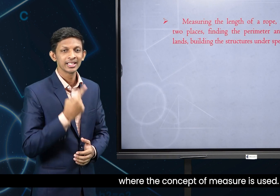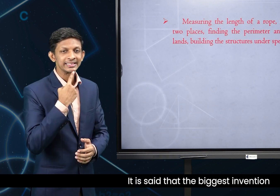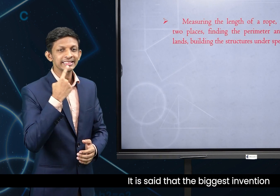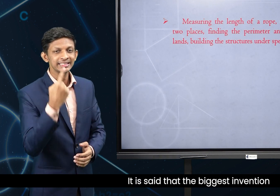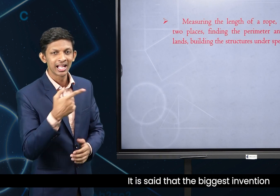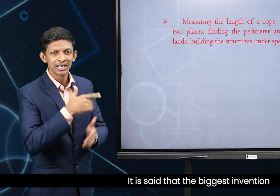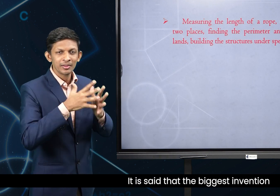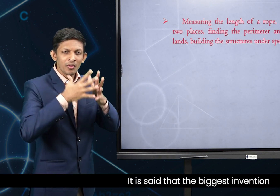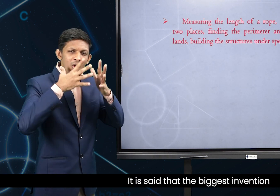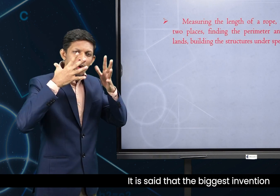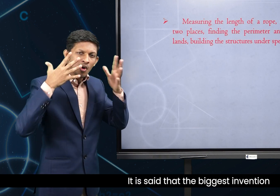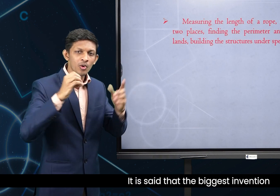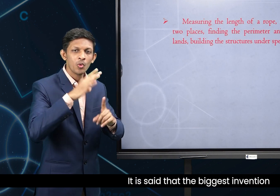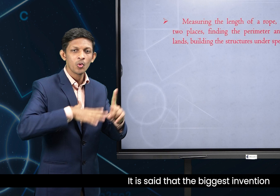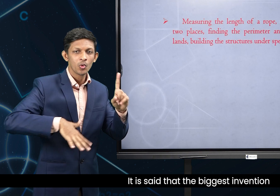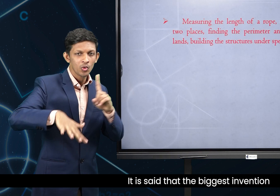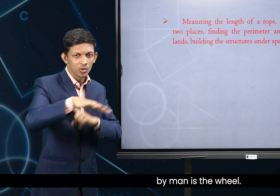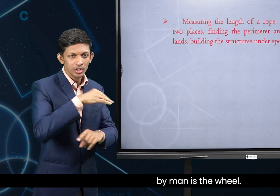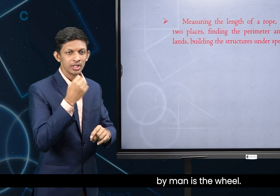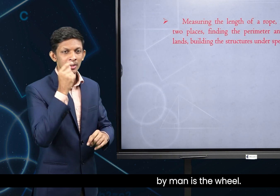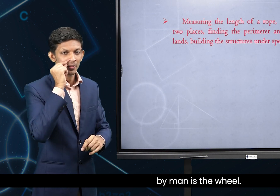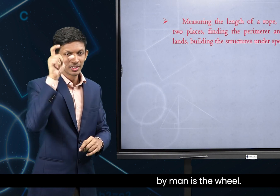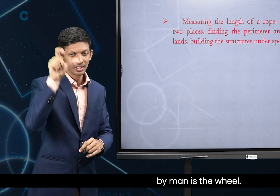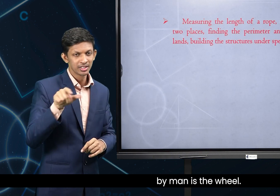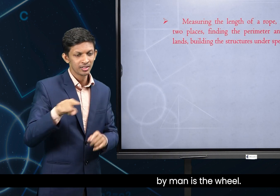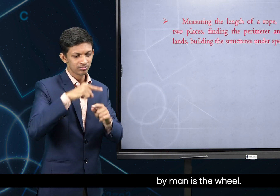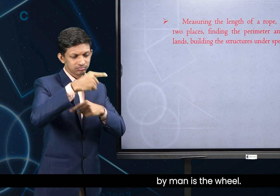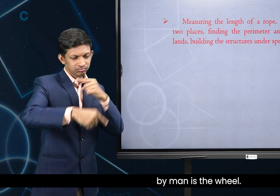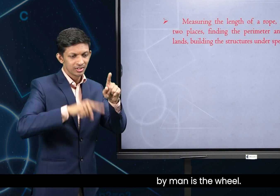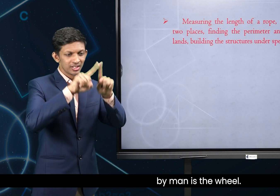It is said that the biggest invention by man is the wheel.